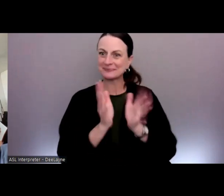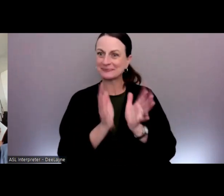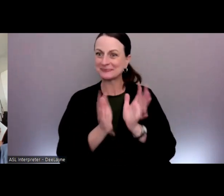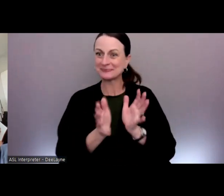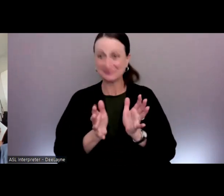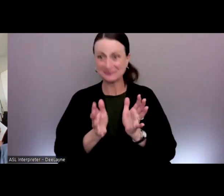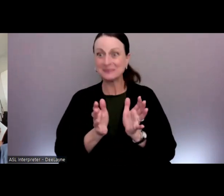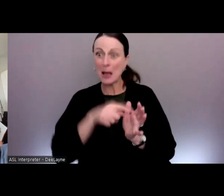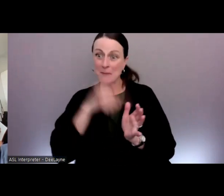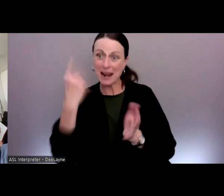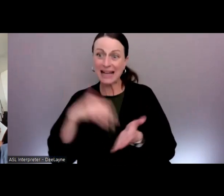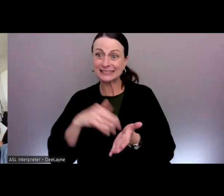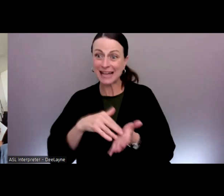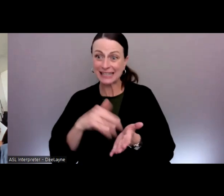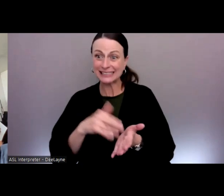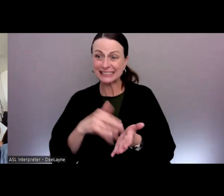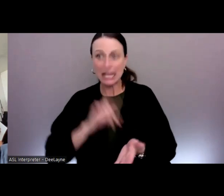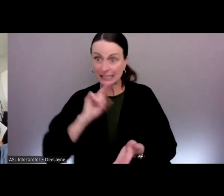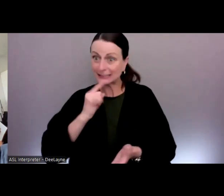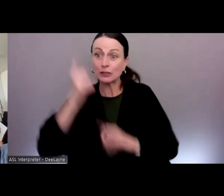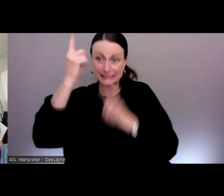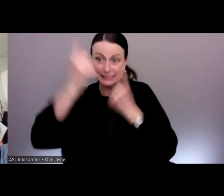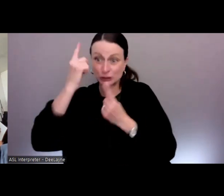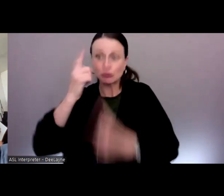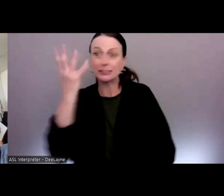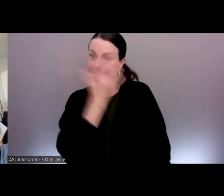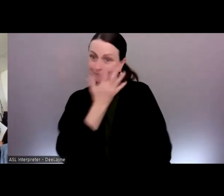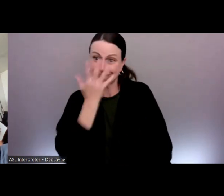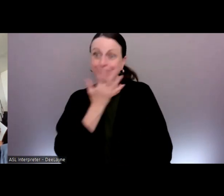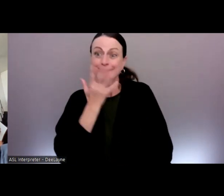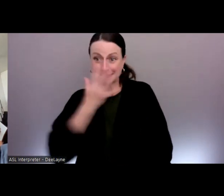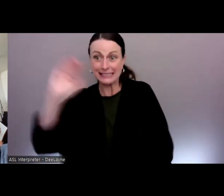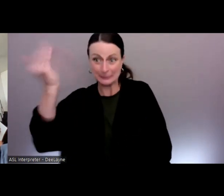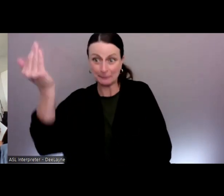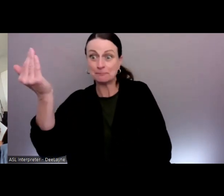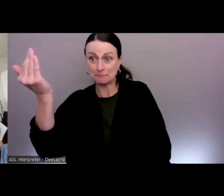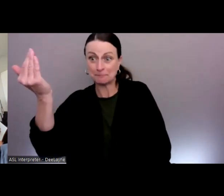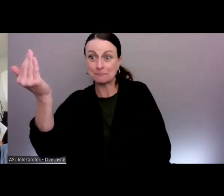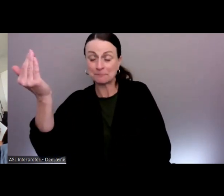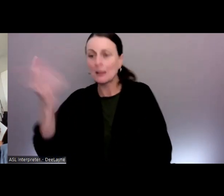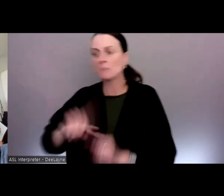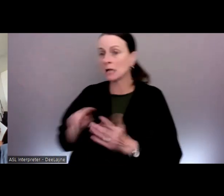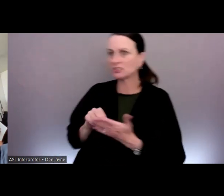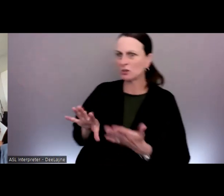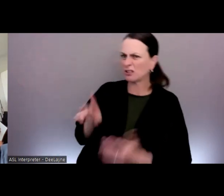Studies was being given serious consideration. The student